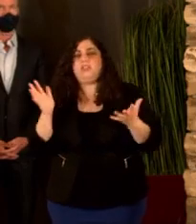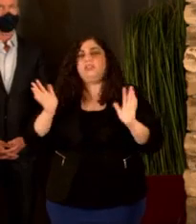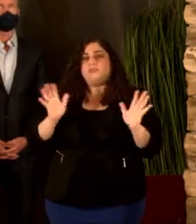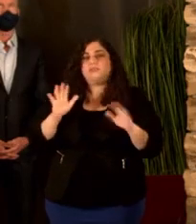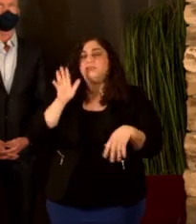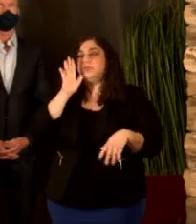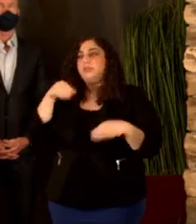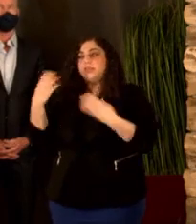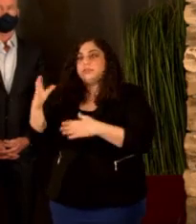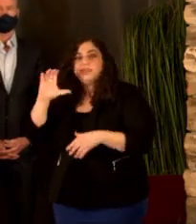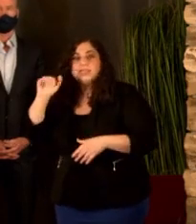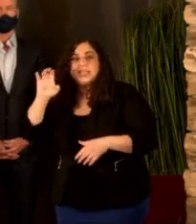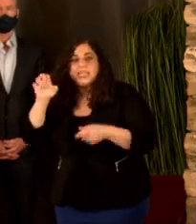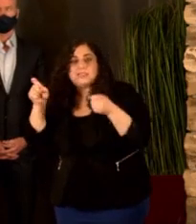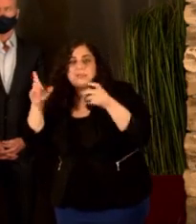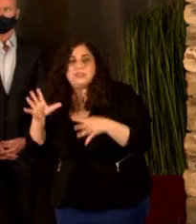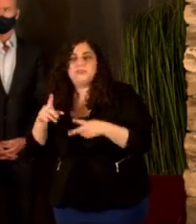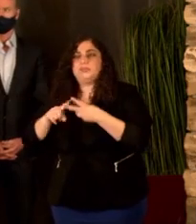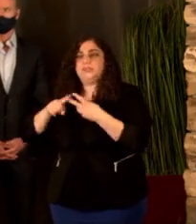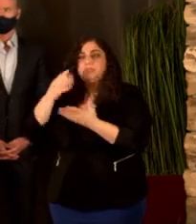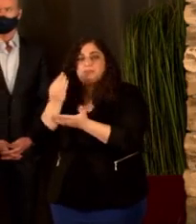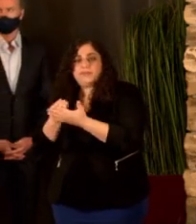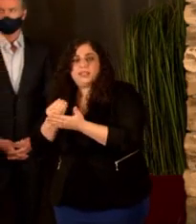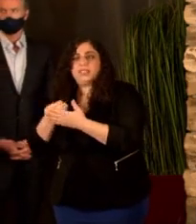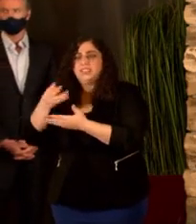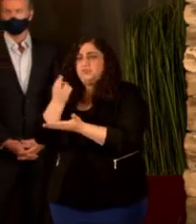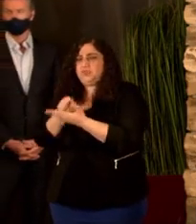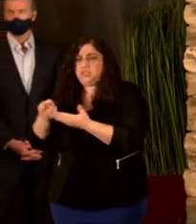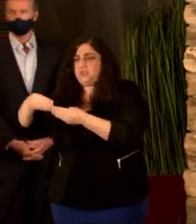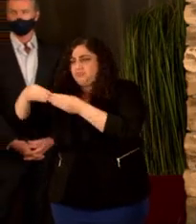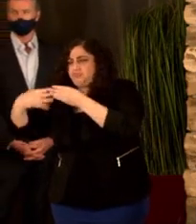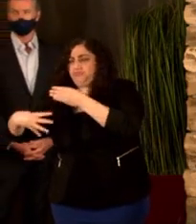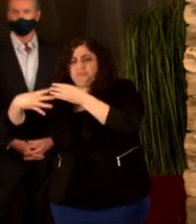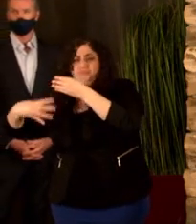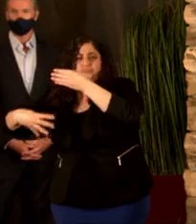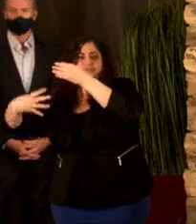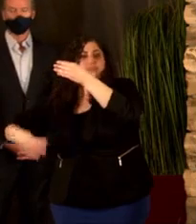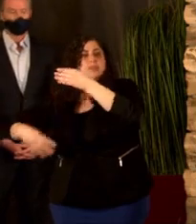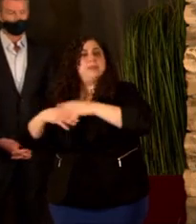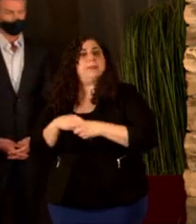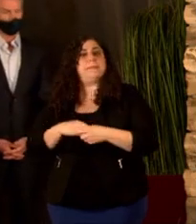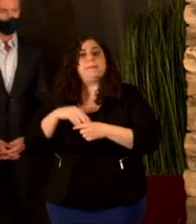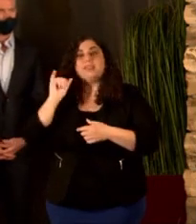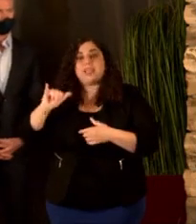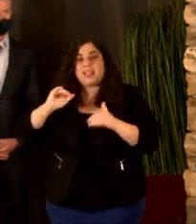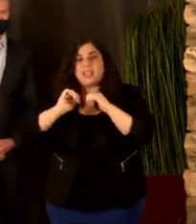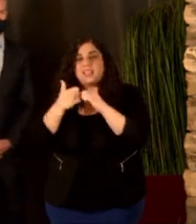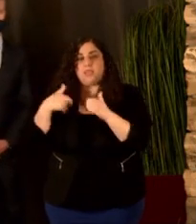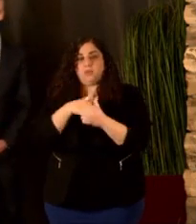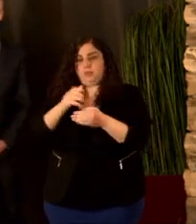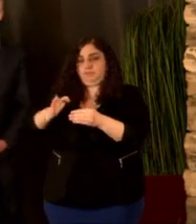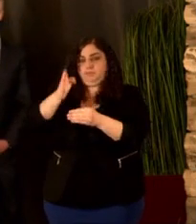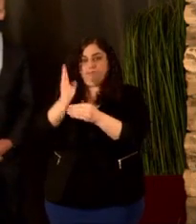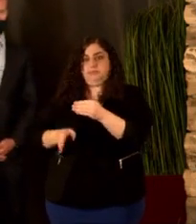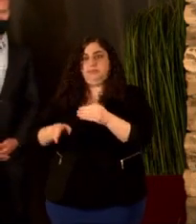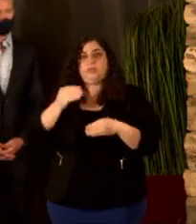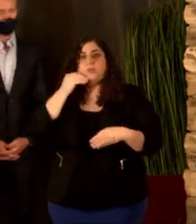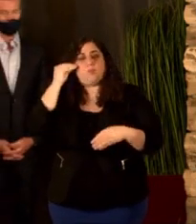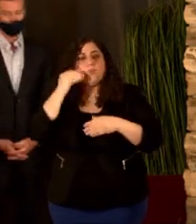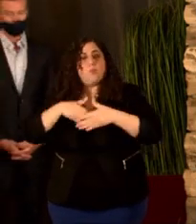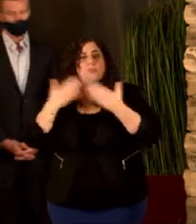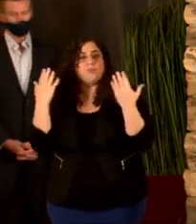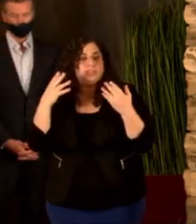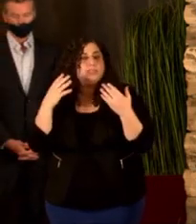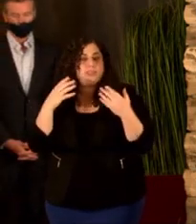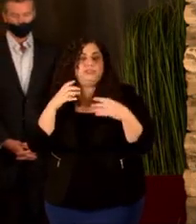assistance. The list of services are immense. And that's what we know ends homelessness. Housing plus services is how you get the